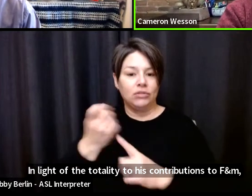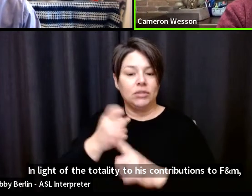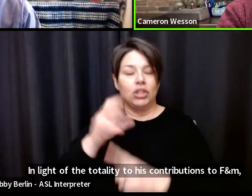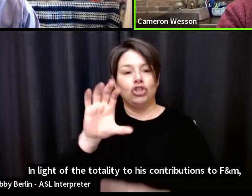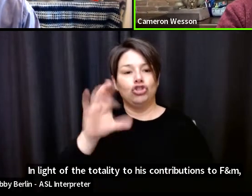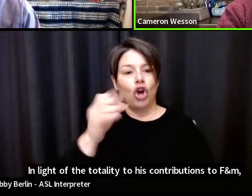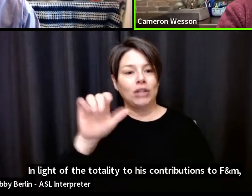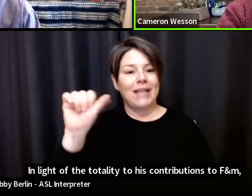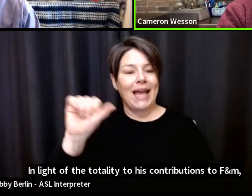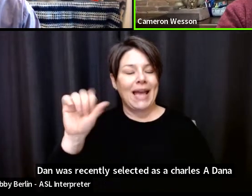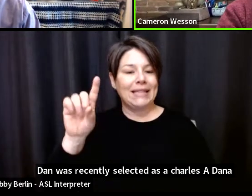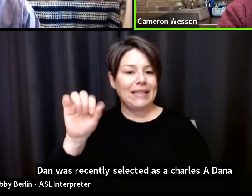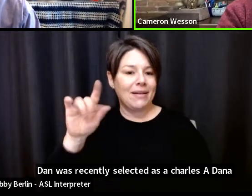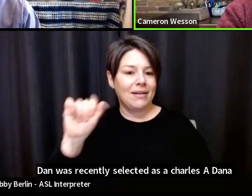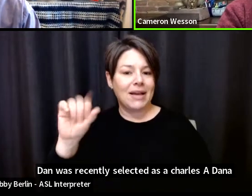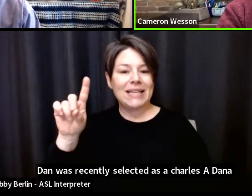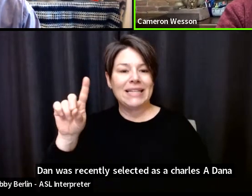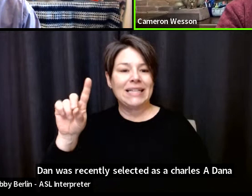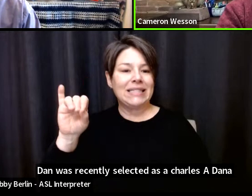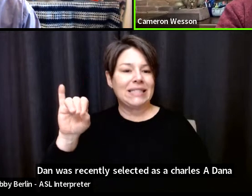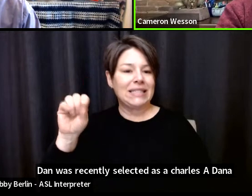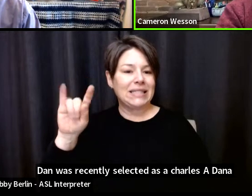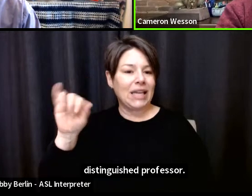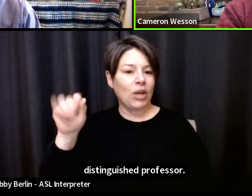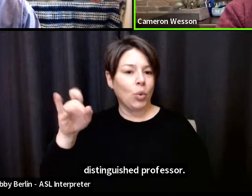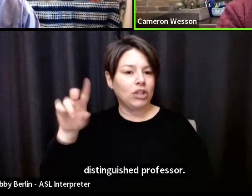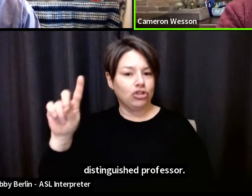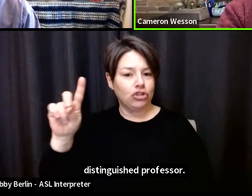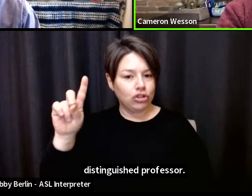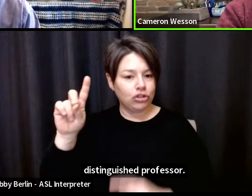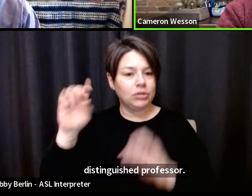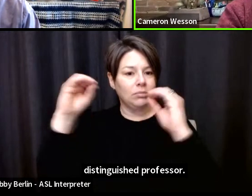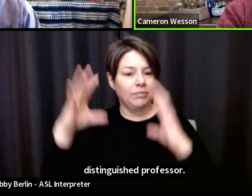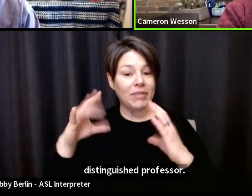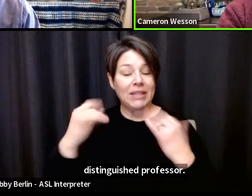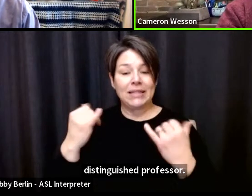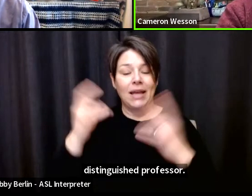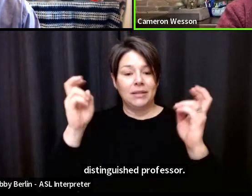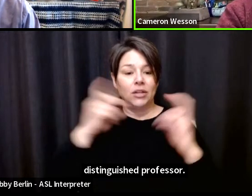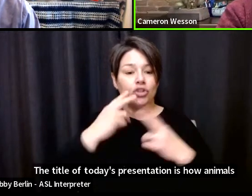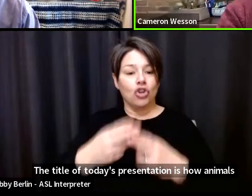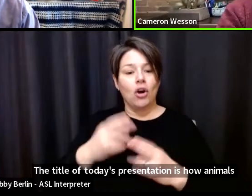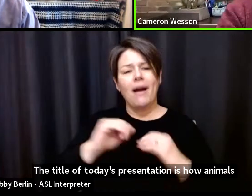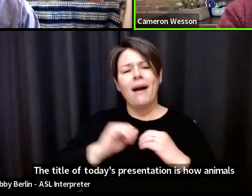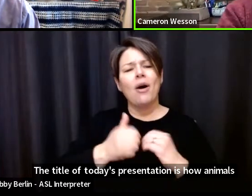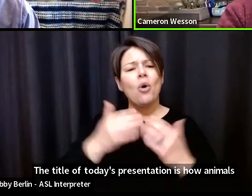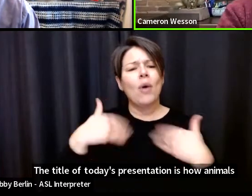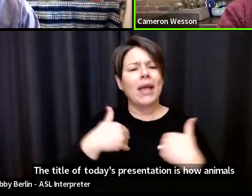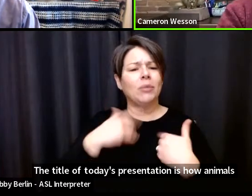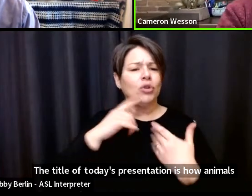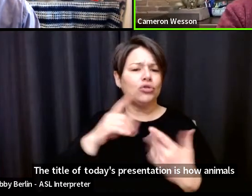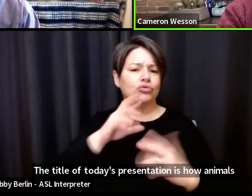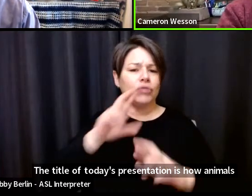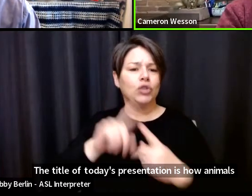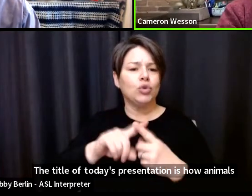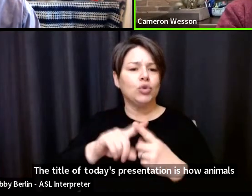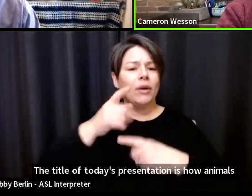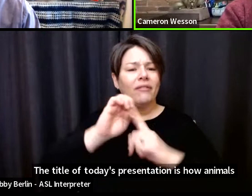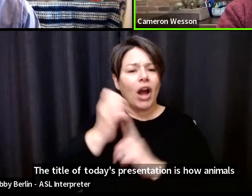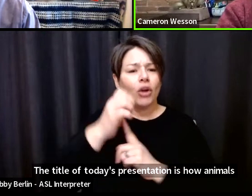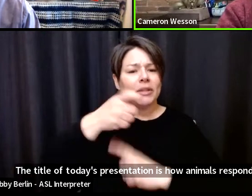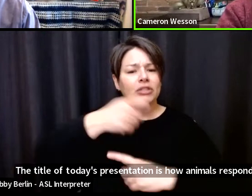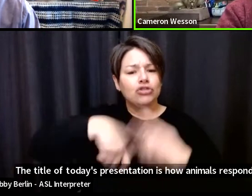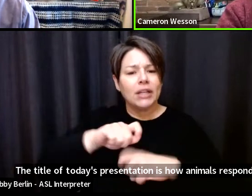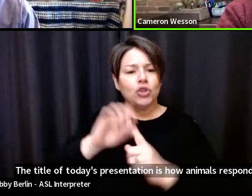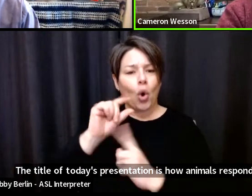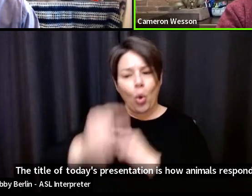Dana Distinguished Professor. The title of today's presentation is How Animals Respond to a Changing Environment, a